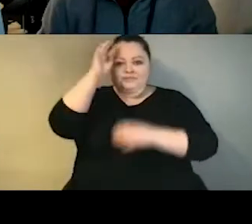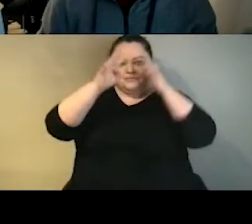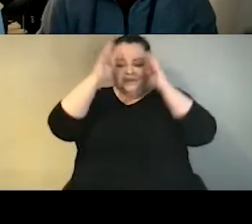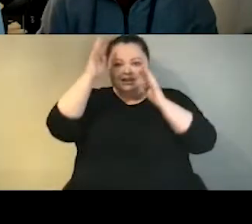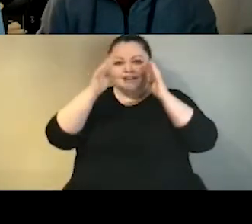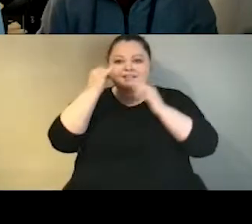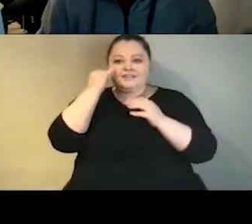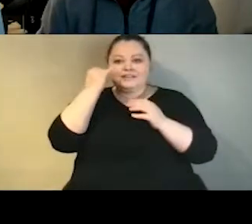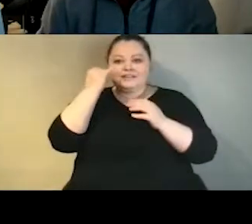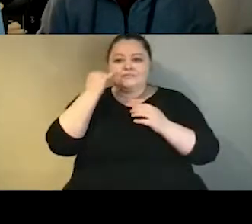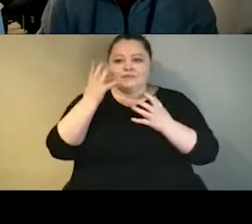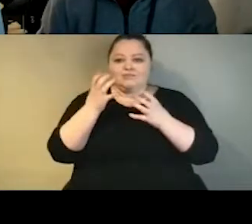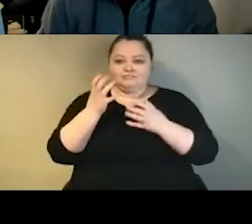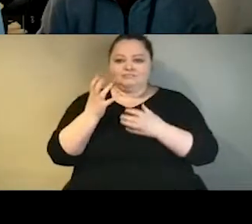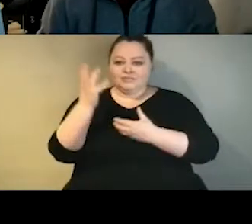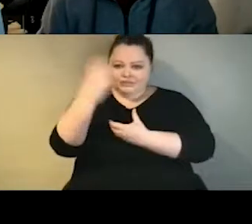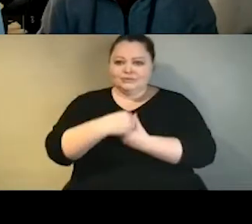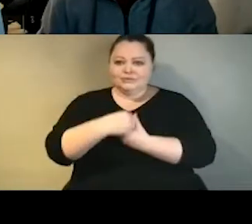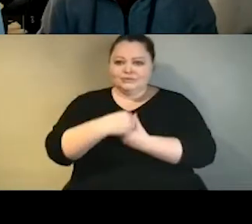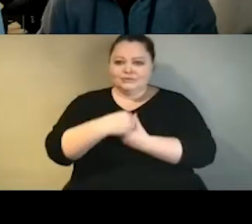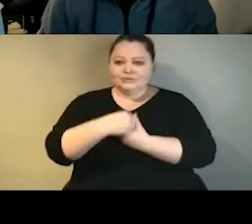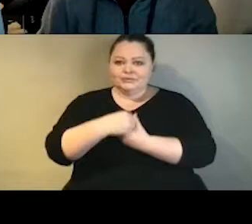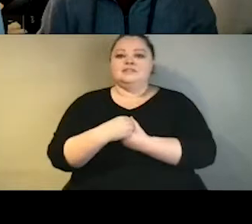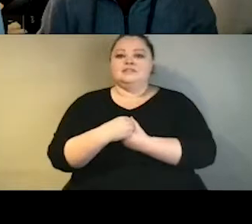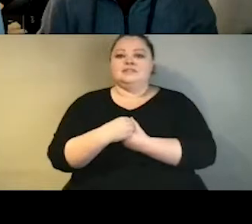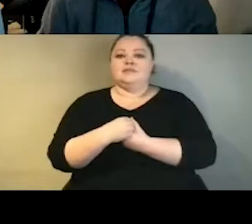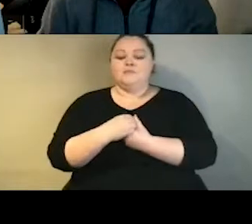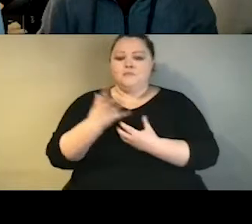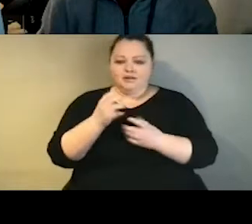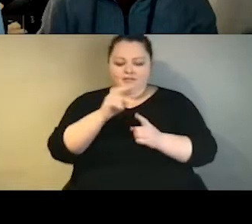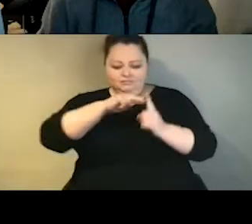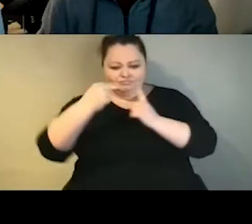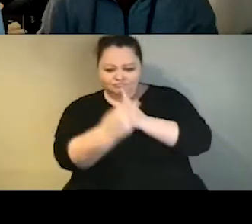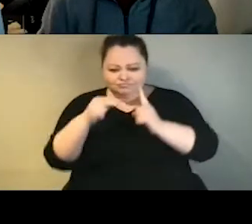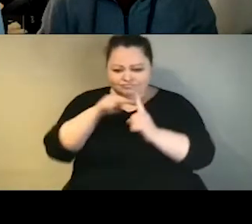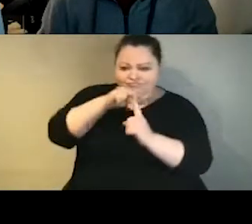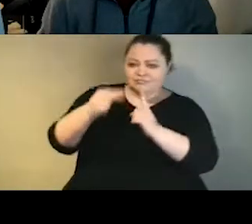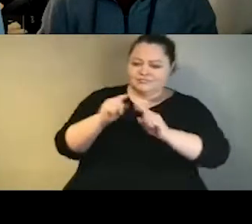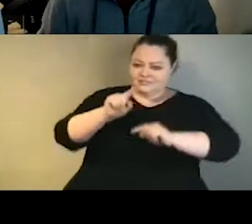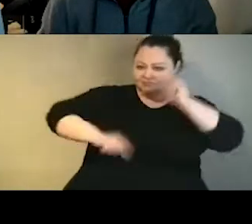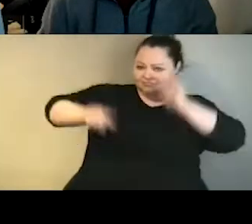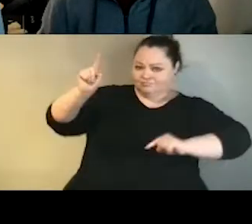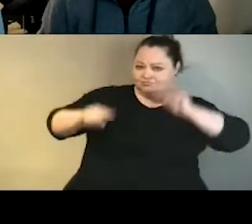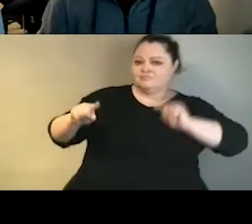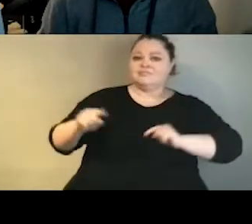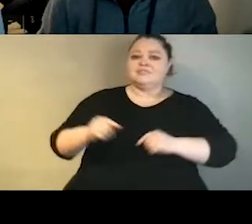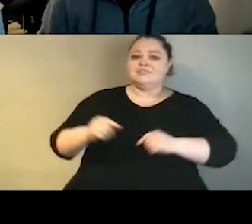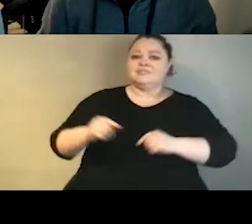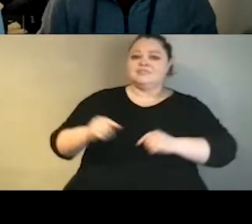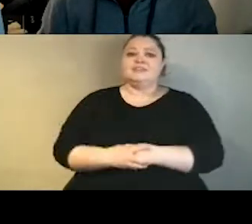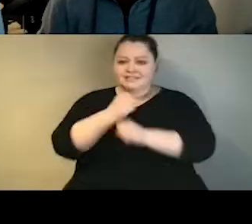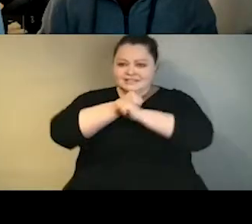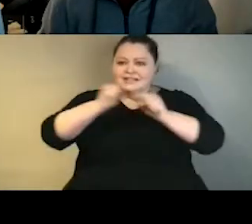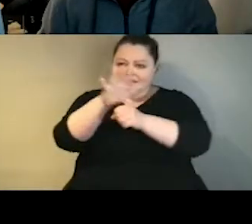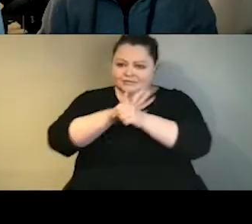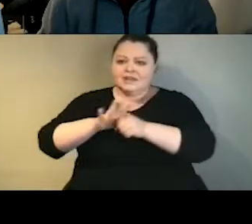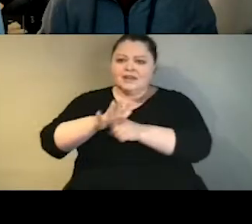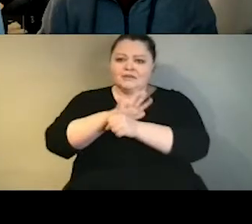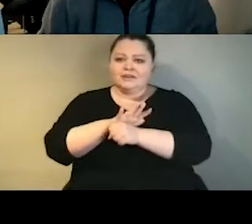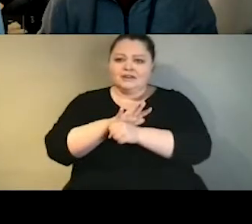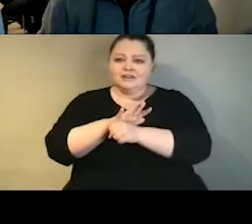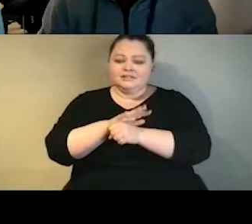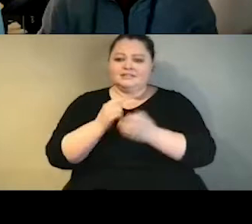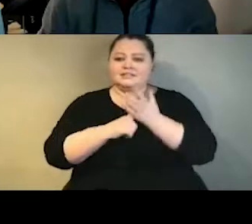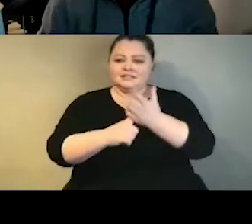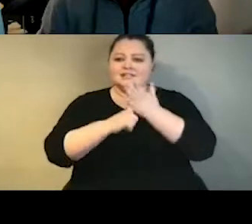inclusion. We believe in the value of diversity of perspectives, audiences, and industries as we create safe events to debate and discuss